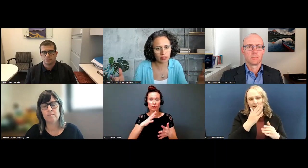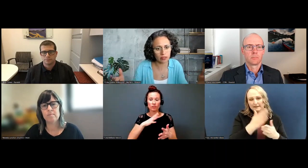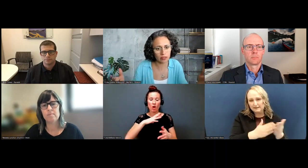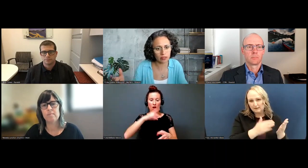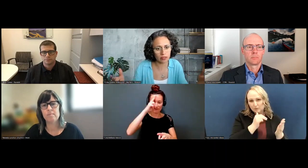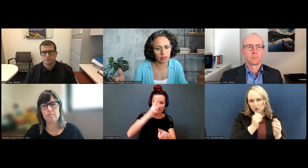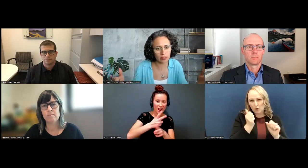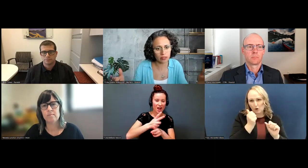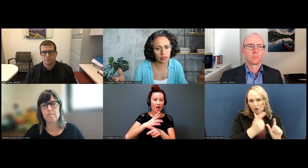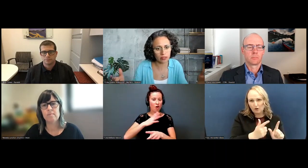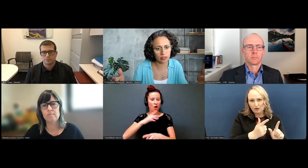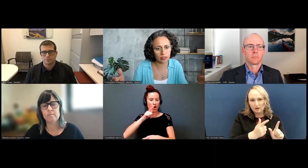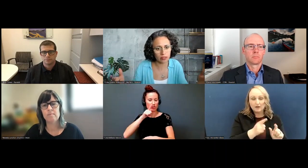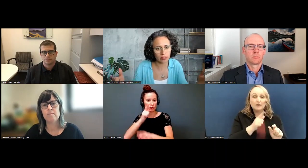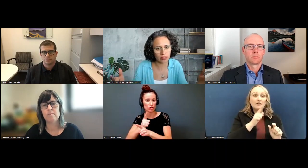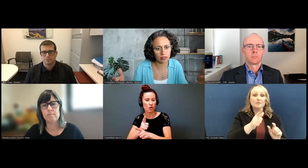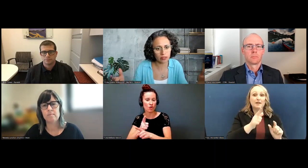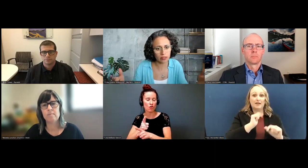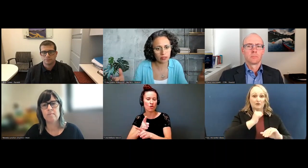and